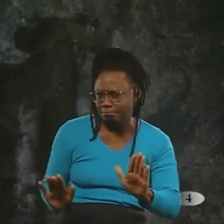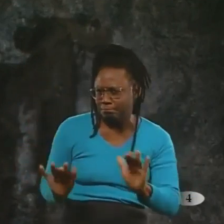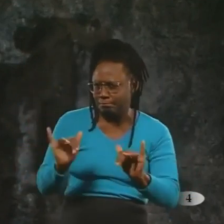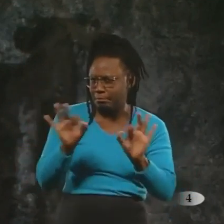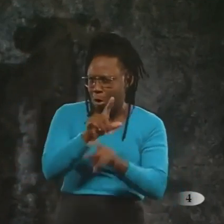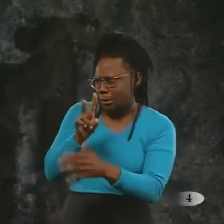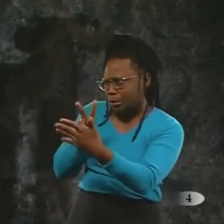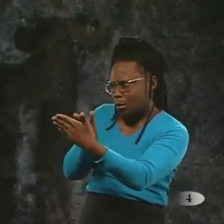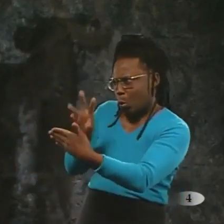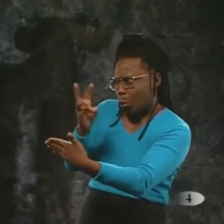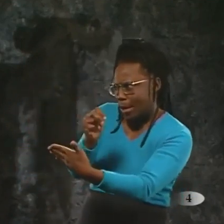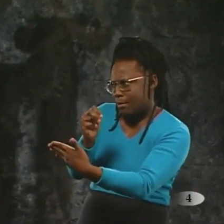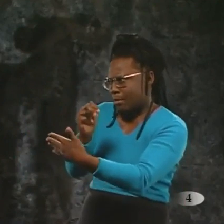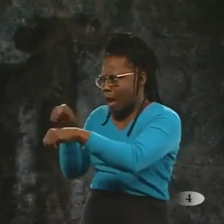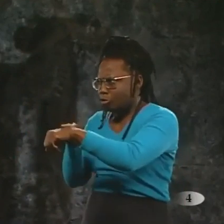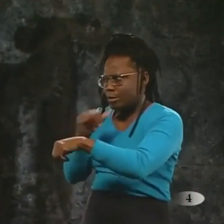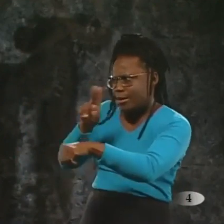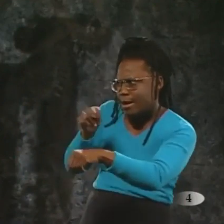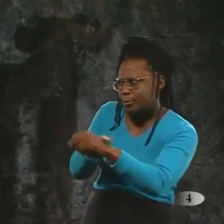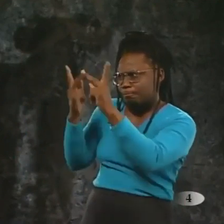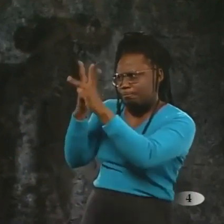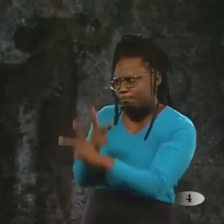There's also rules about when to use fingerspelling.